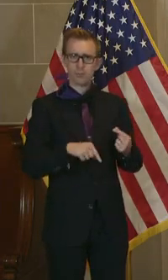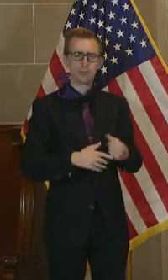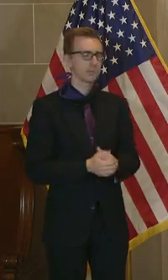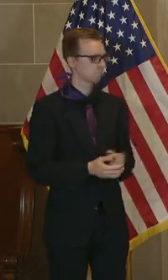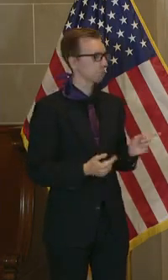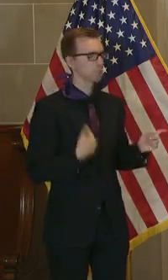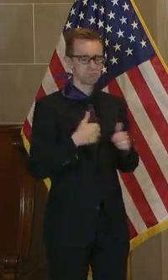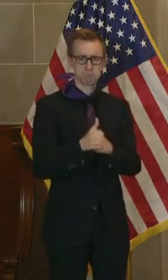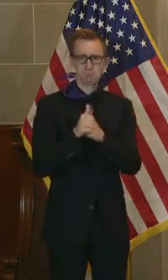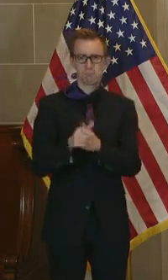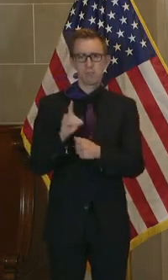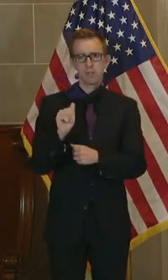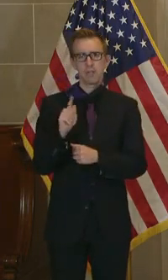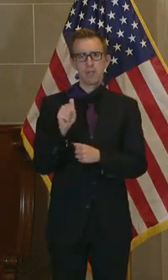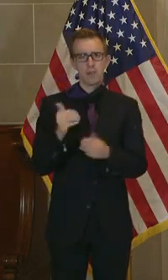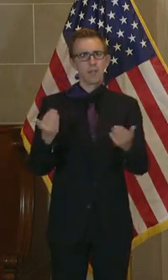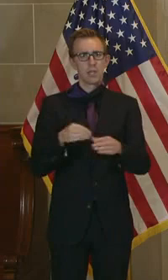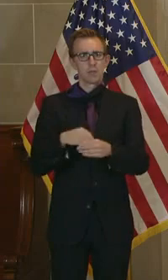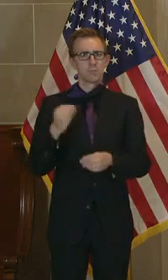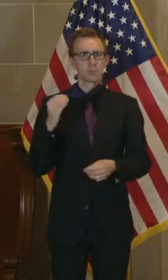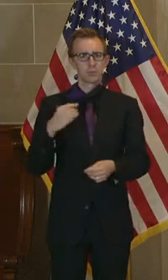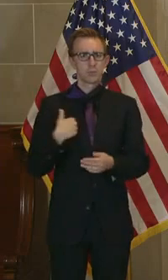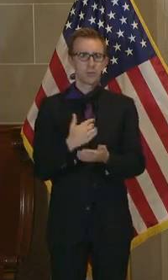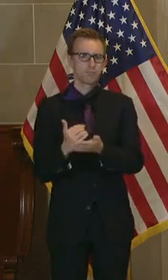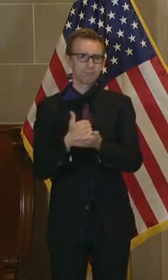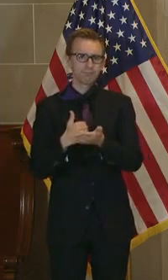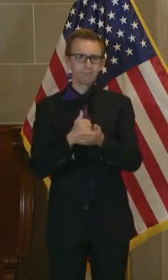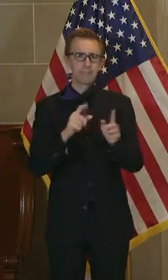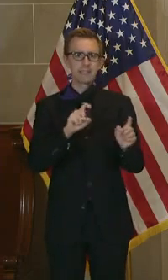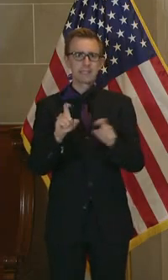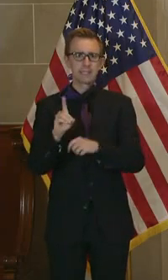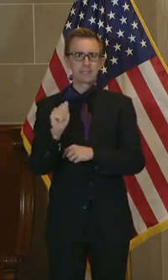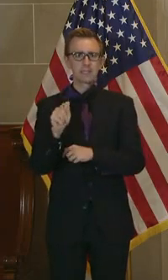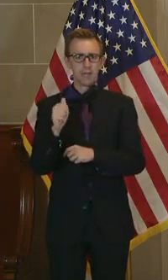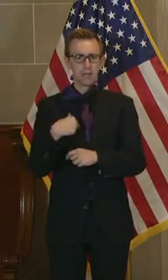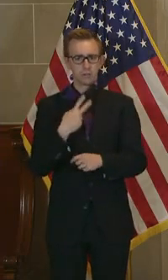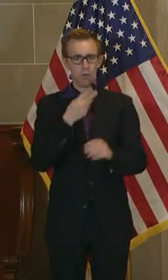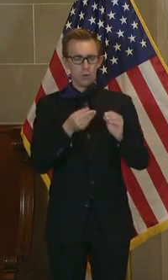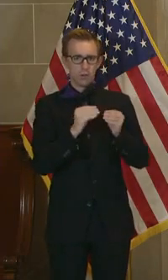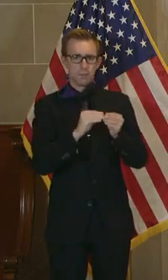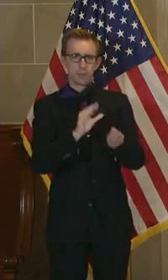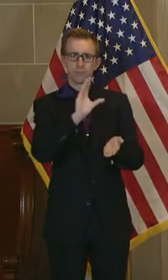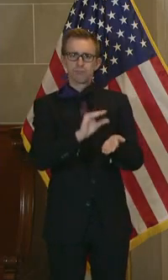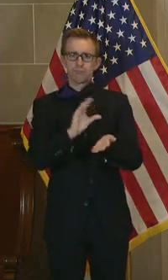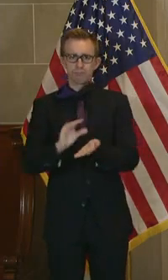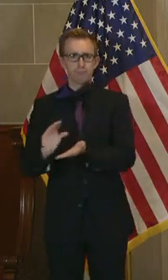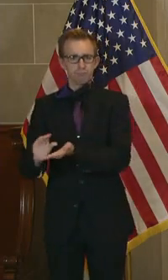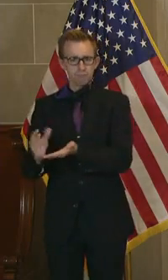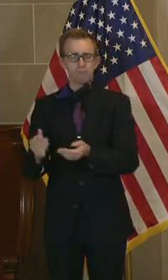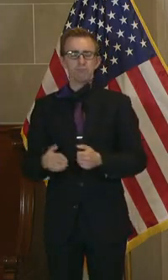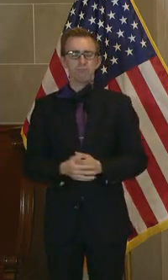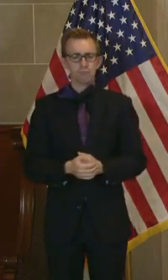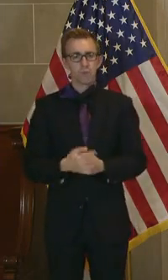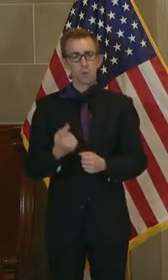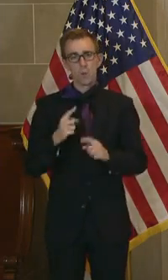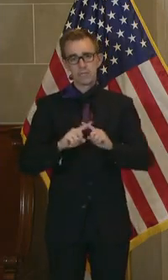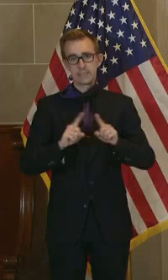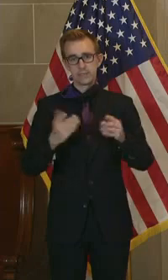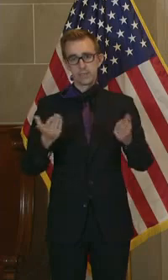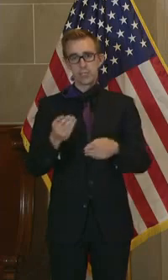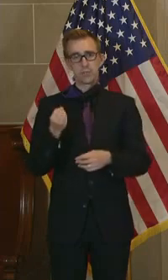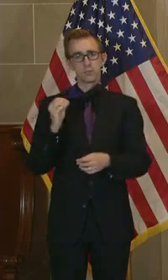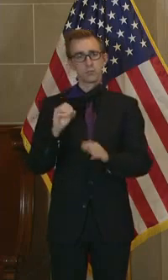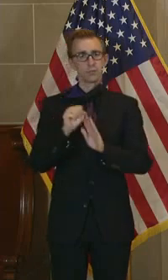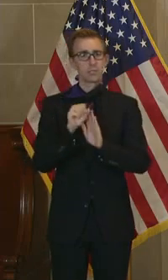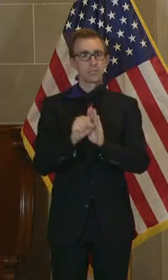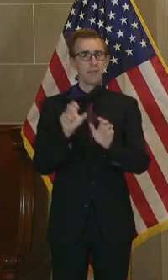data that we have here in Missouri. We've been collecting our own test data. We've seen our numbers decrease. And one of the differences of Missouri State Fair